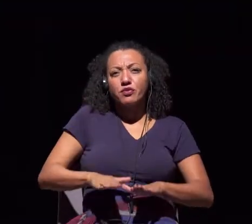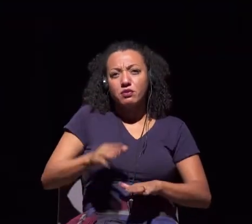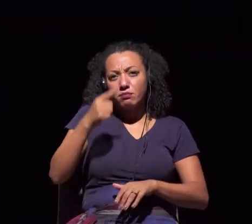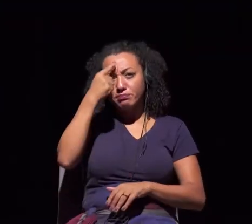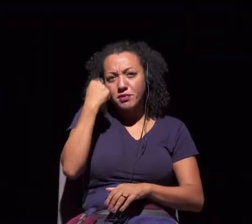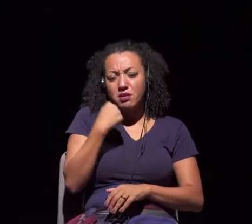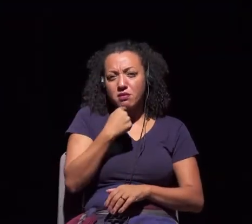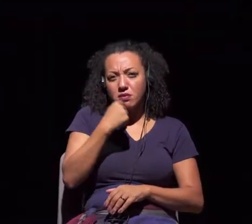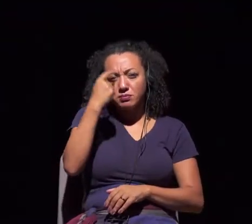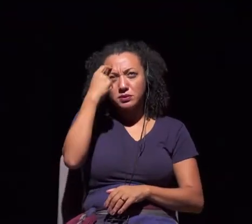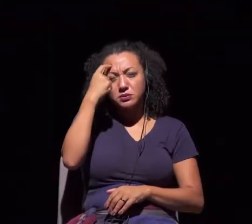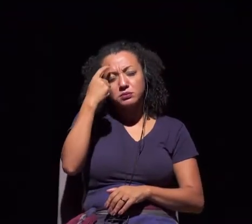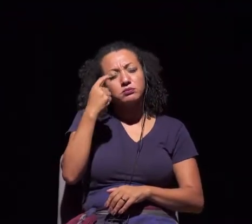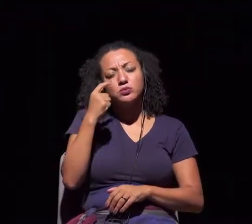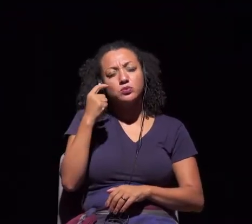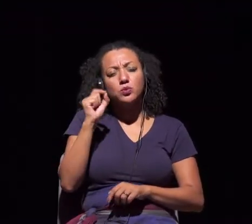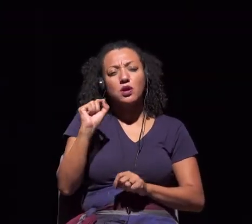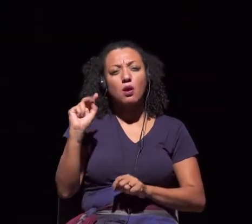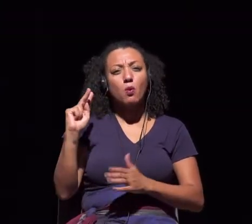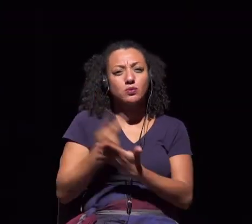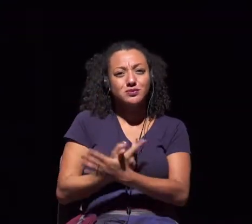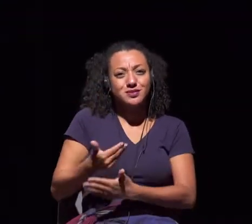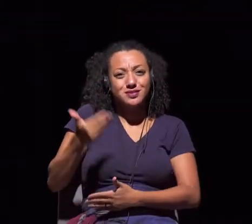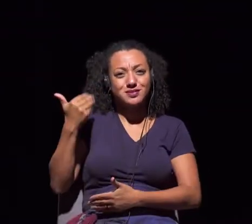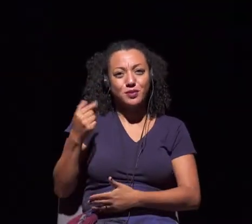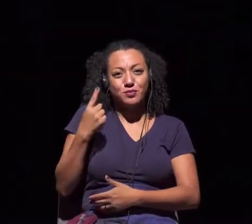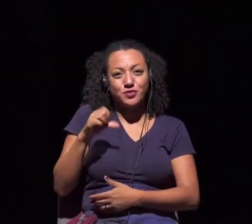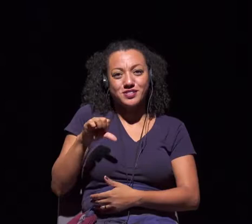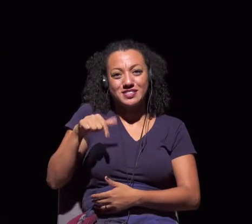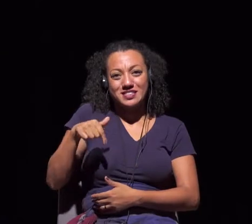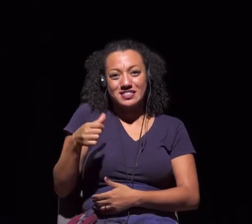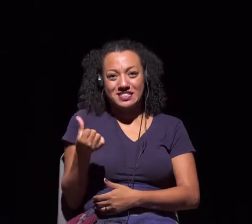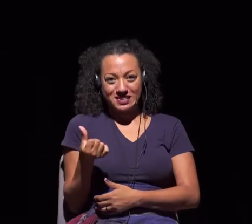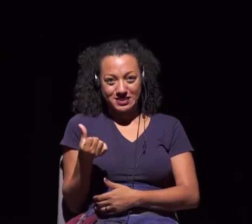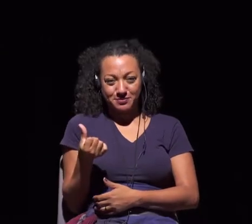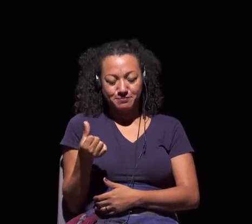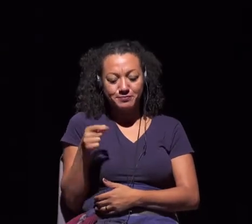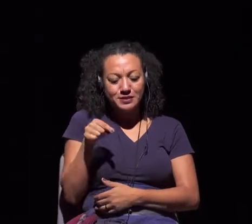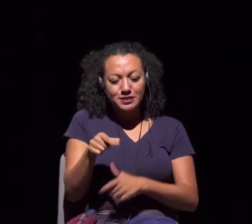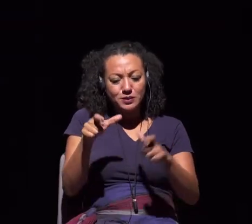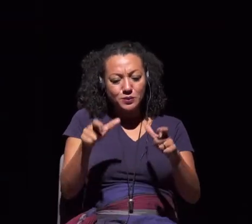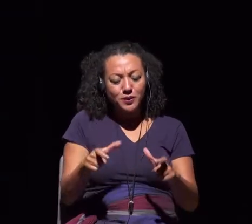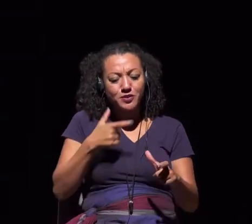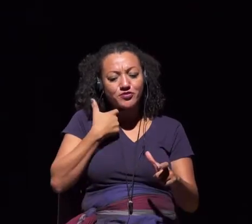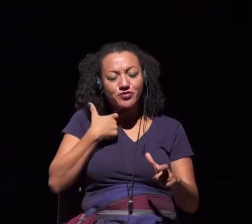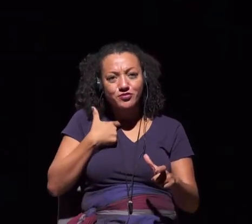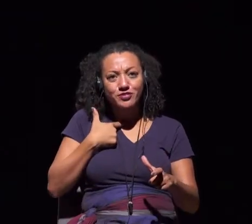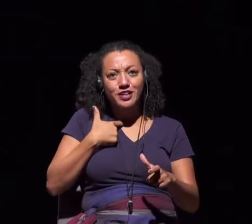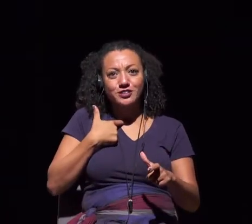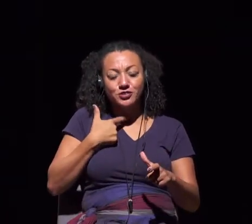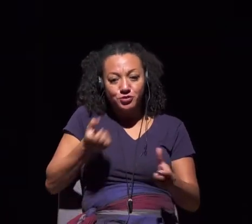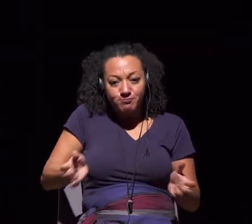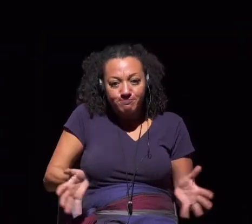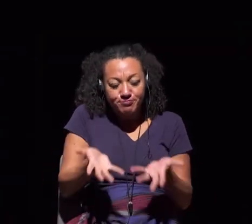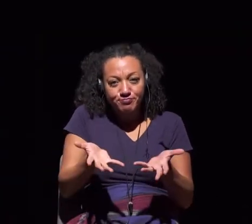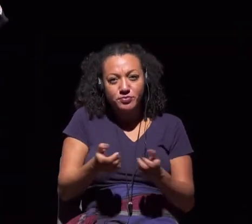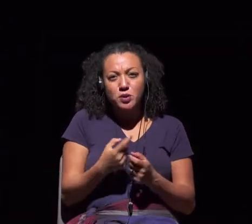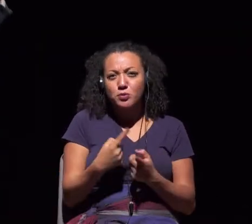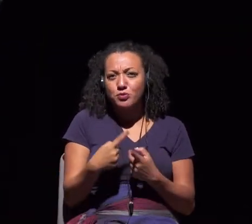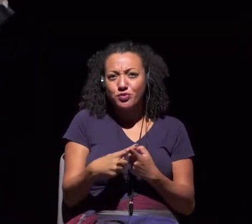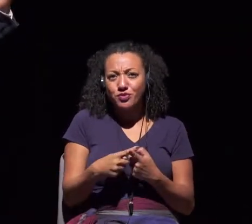so my idea was to really reactivate the site. For 20 years, this has remained the center point